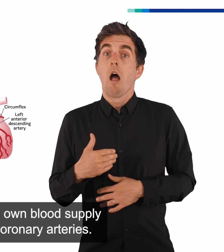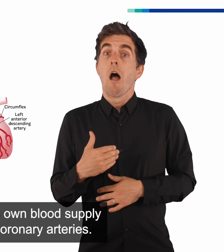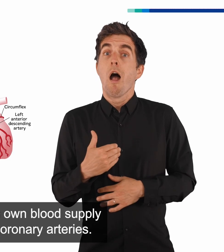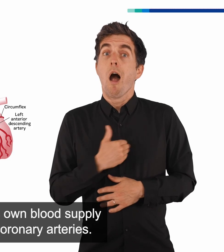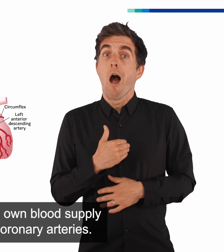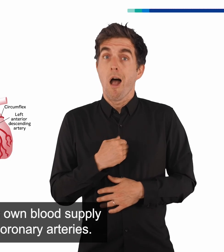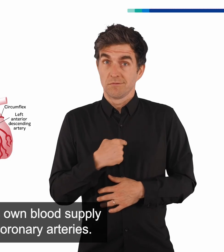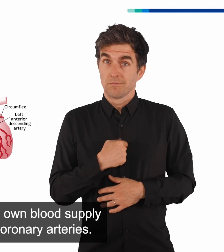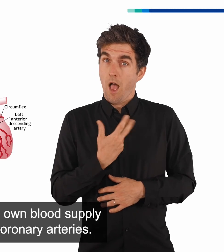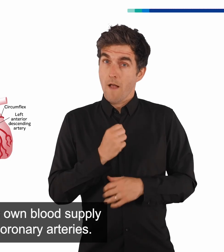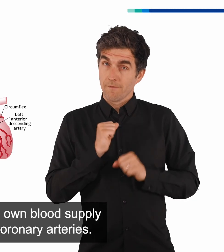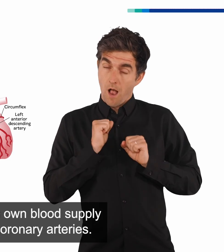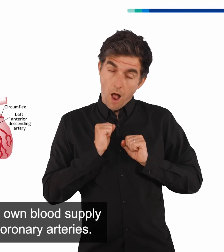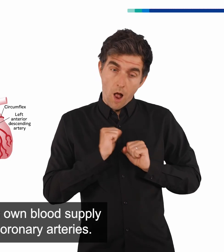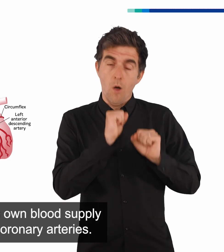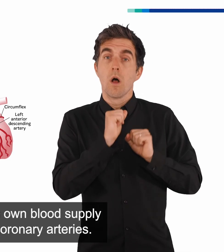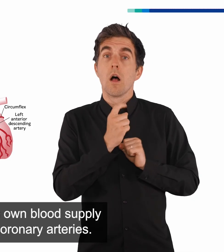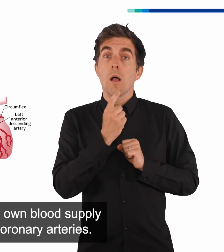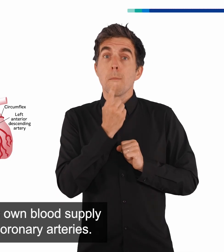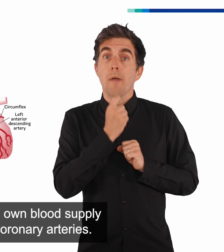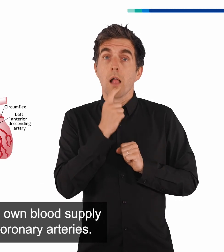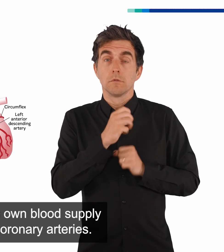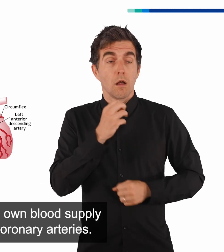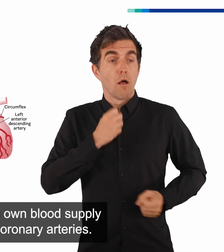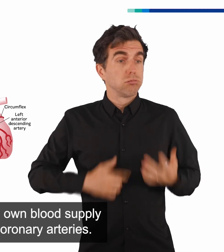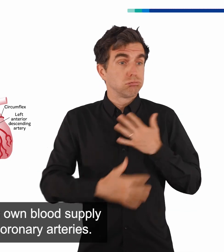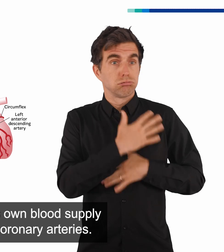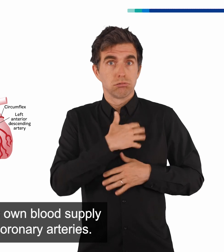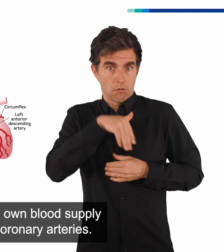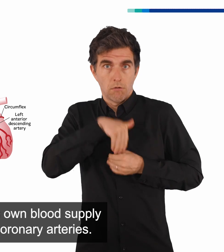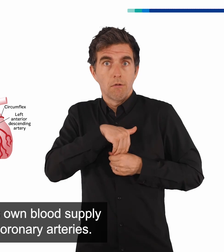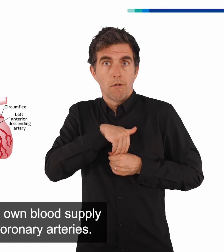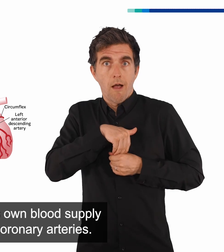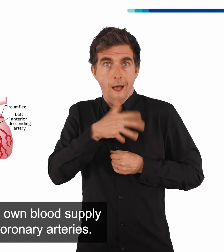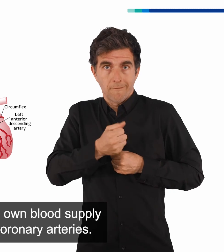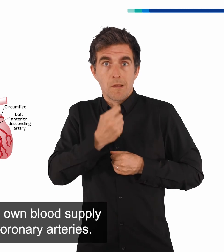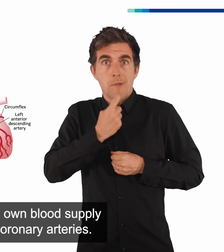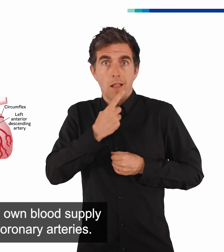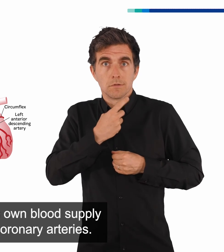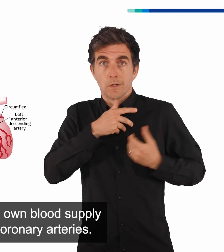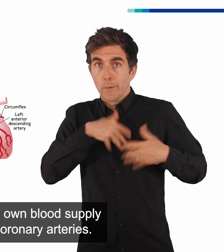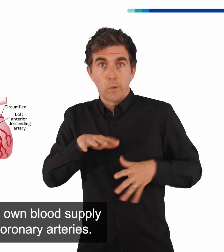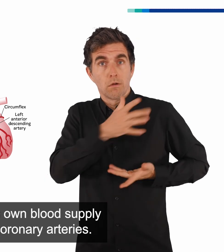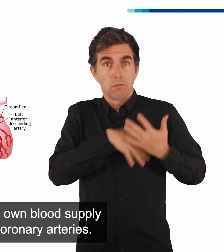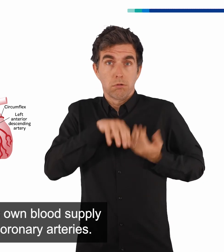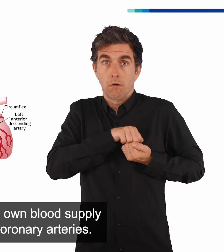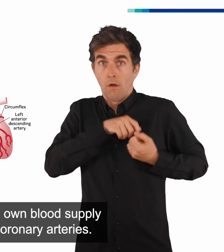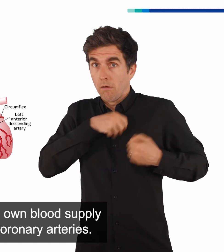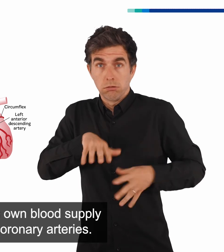The heart has its own blood supply, which are the coronary arteries. There are 3 main coronary